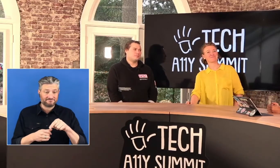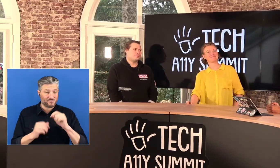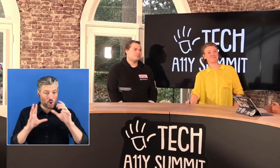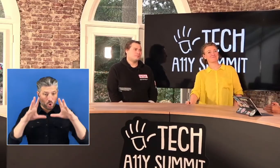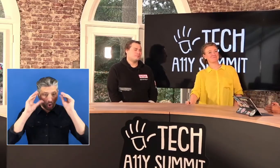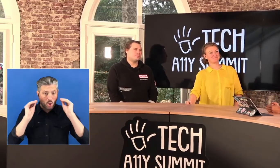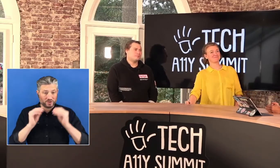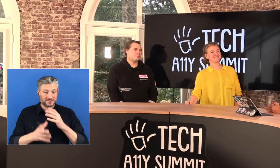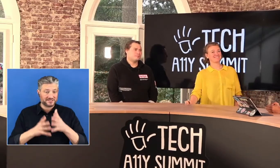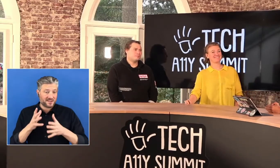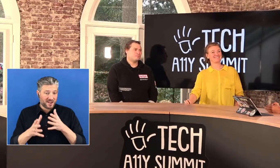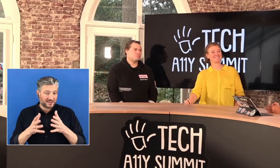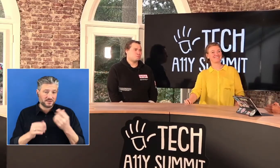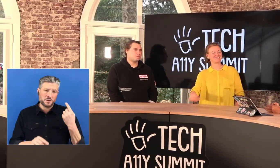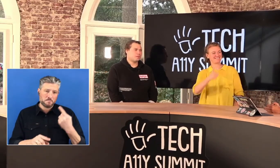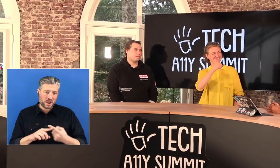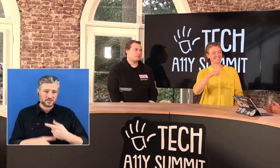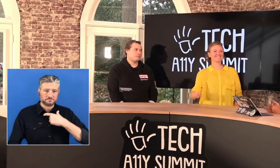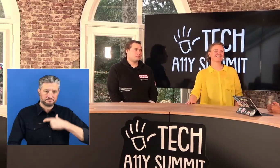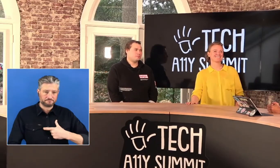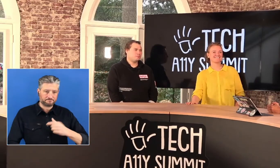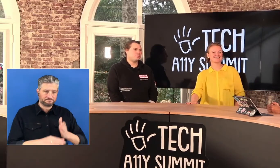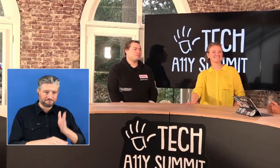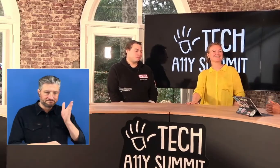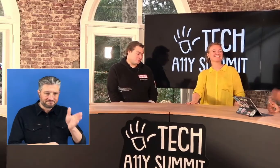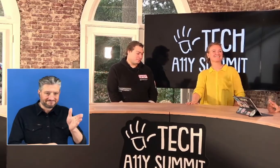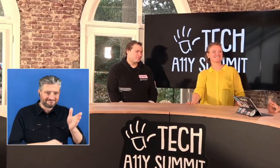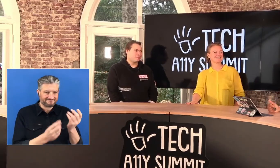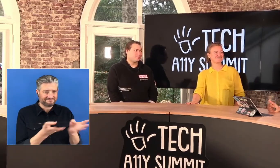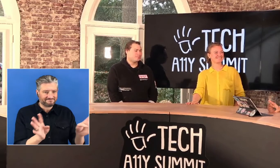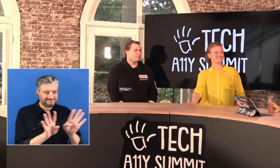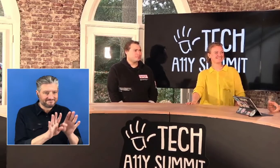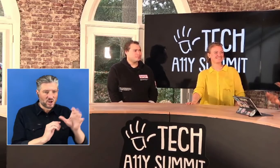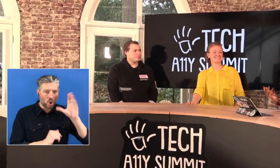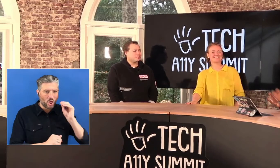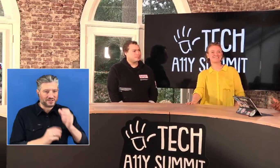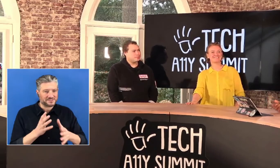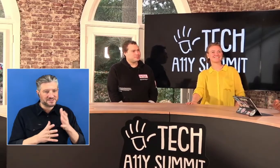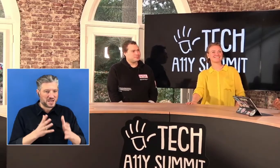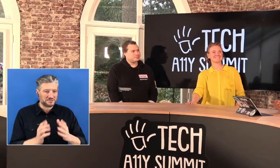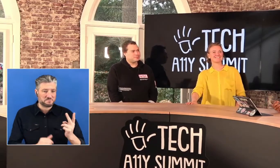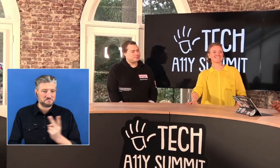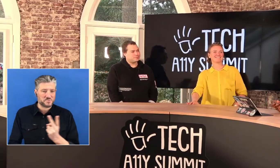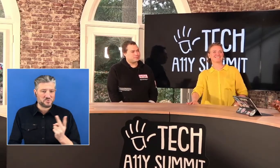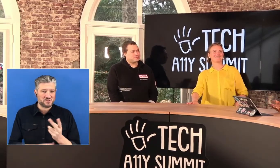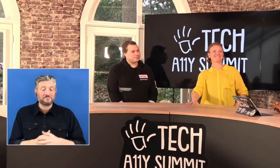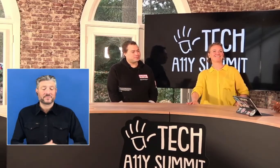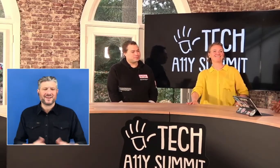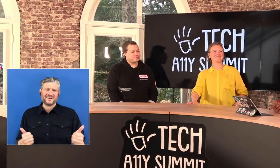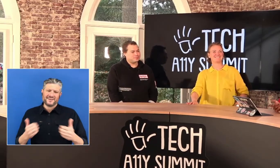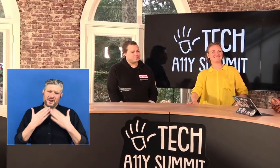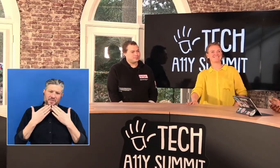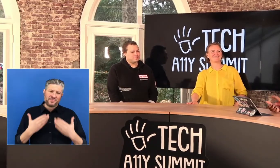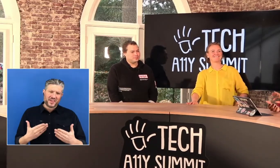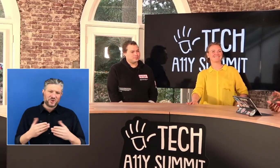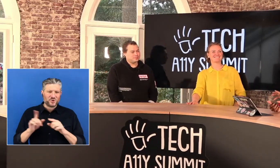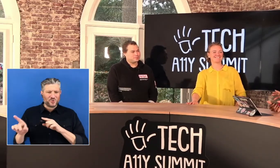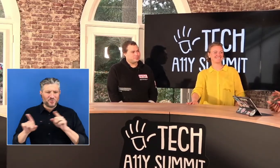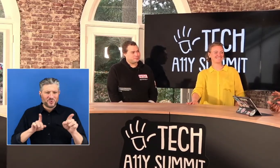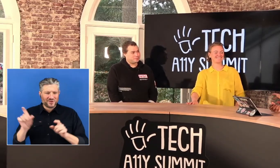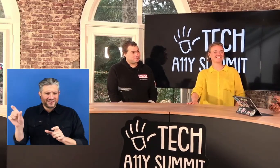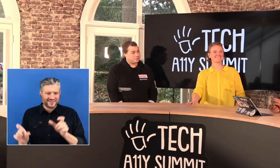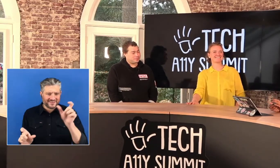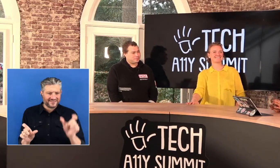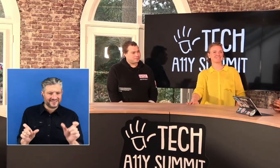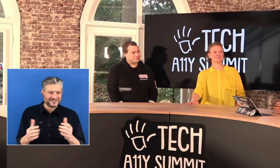Cool. Thank you so much. Thank you so much, both. I'm really learning so much today, and we only